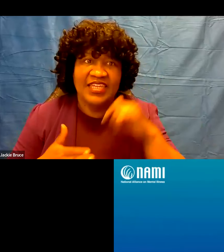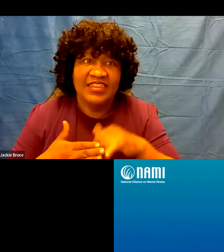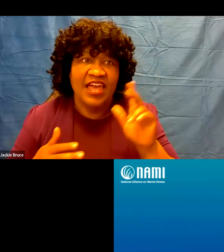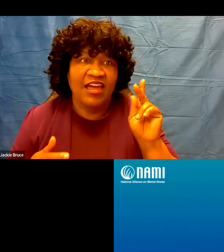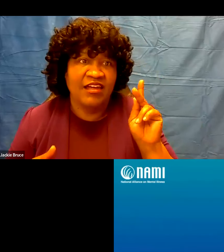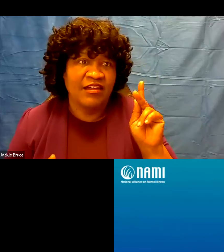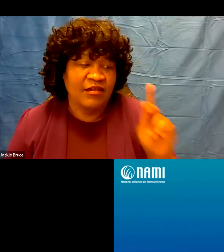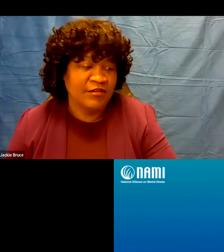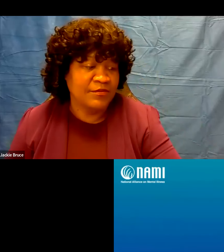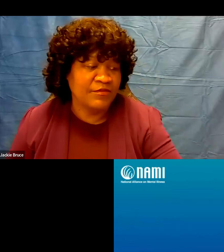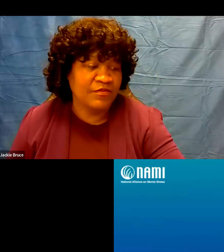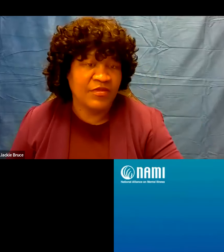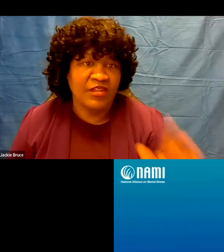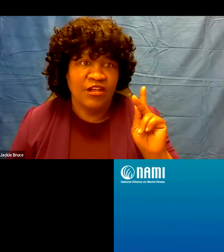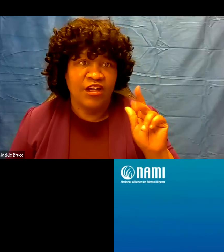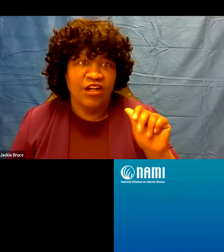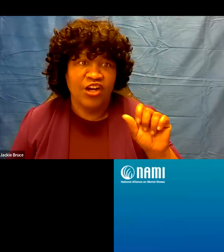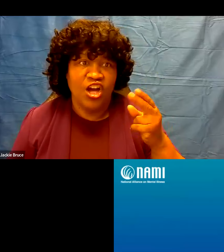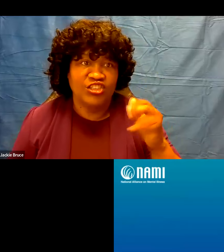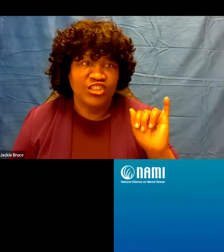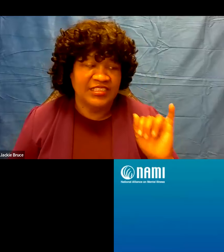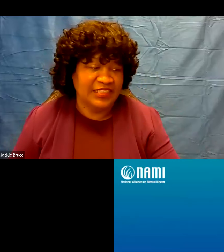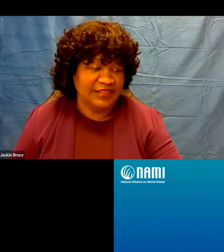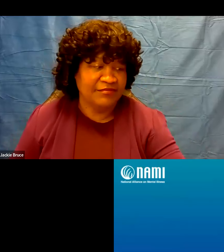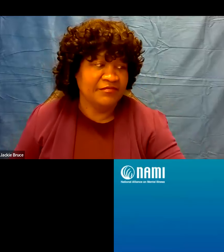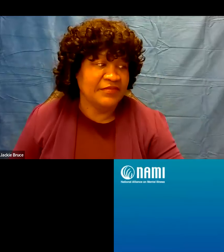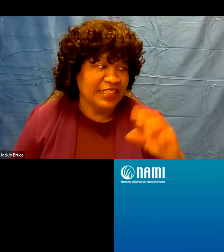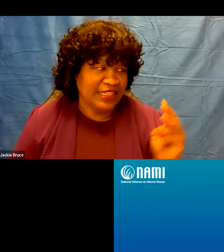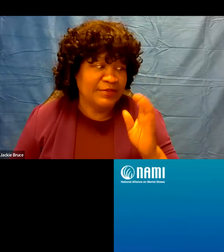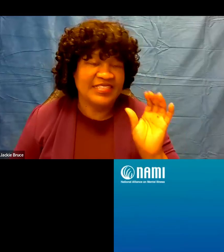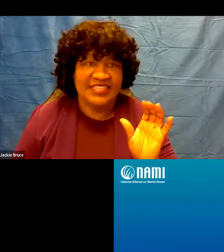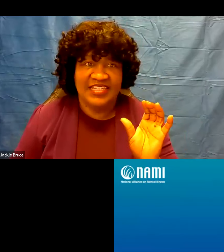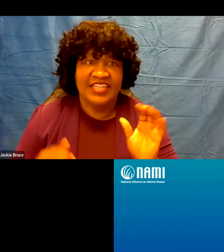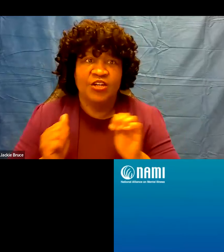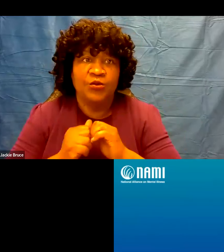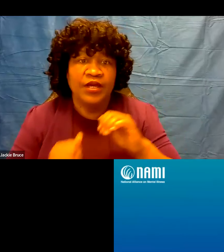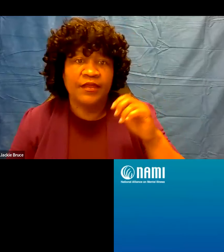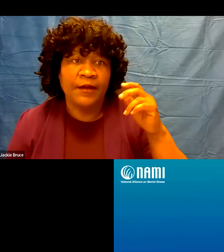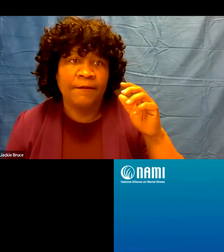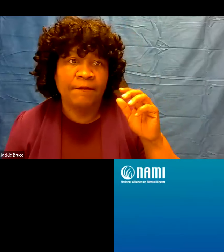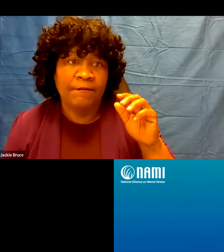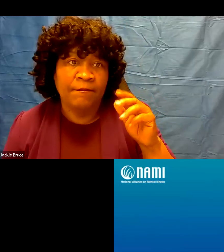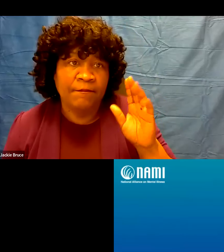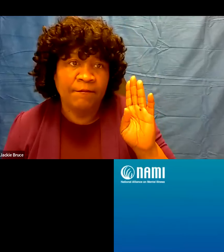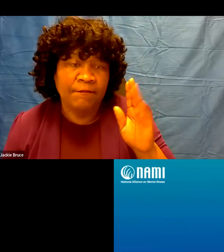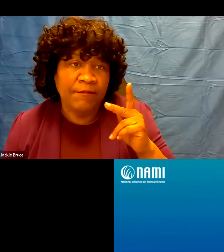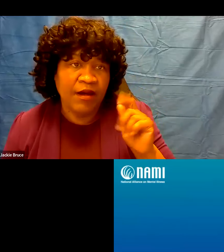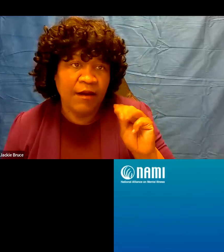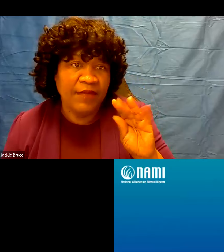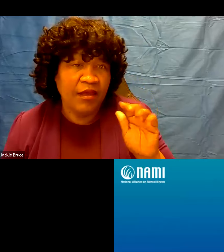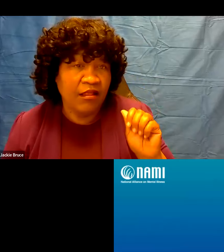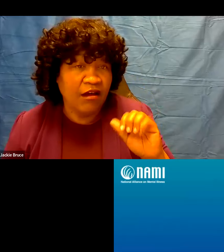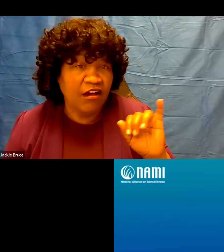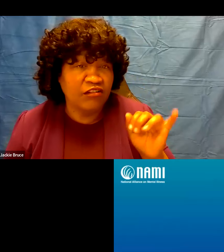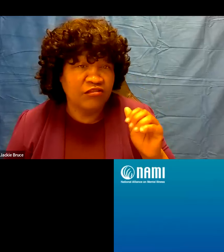Kashi had, you were emceeing it, I think. It was with Pramila Jayapal, and there were youth there that